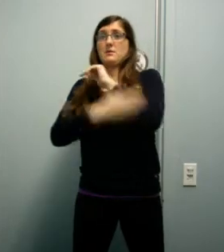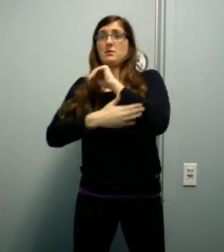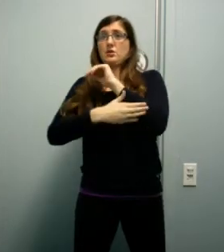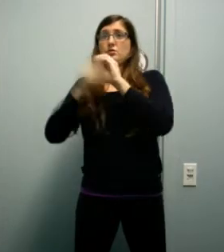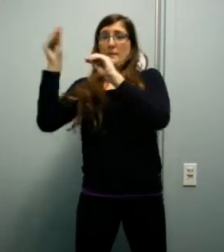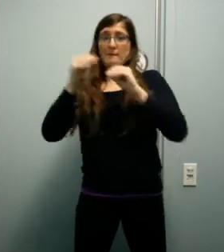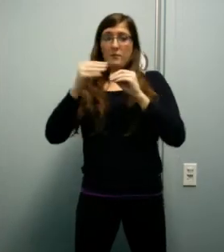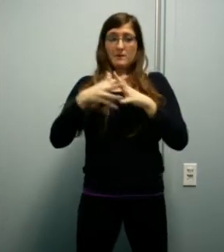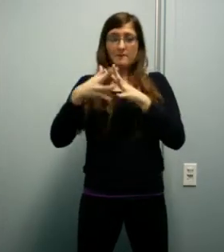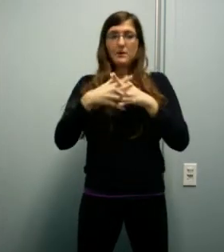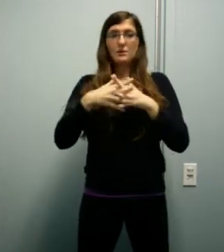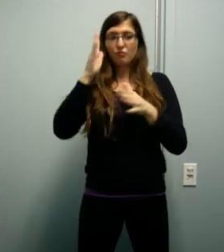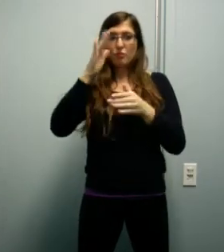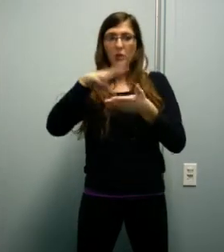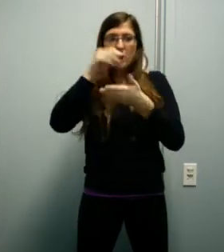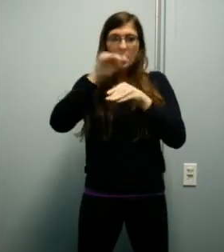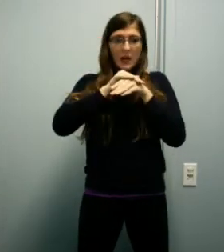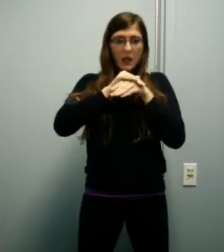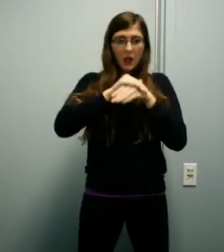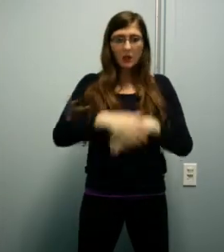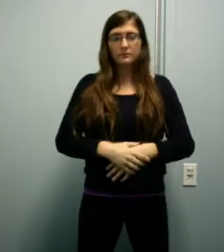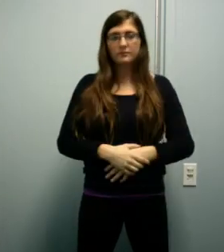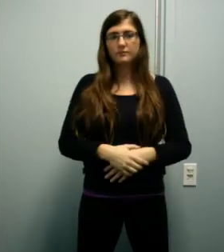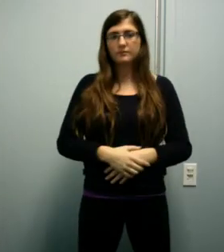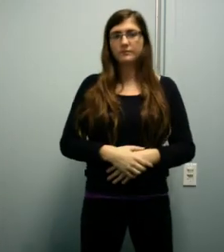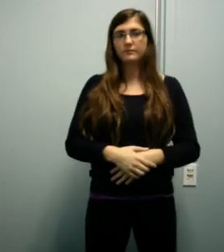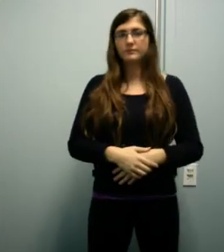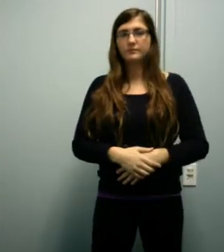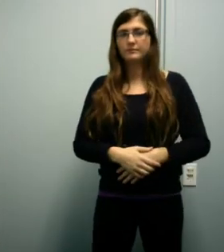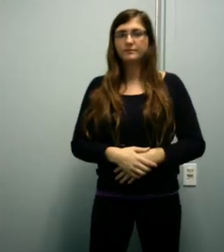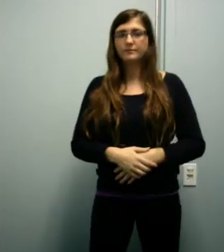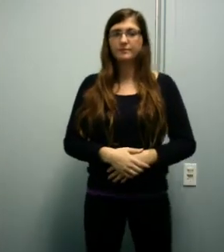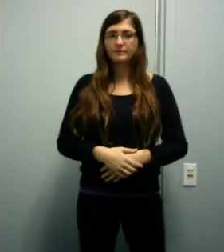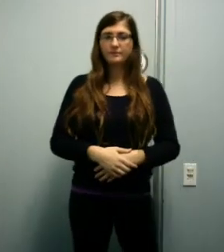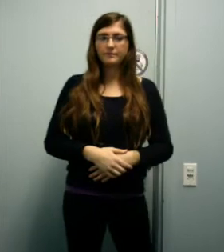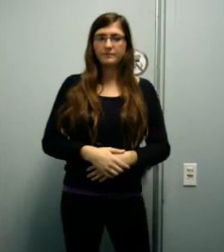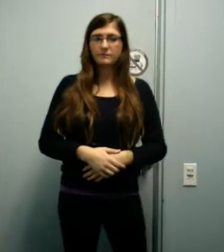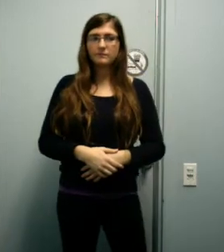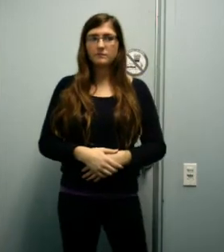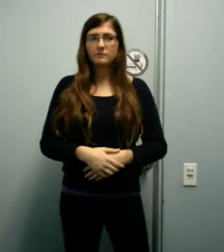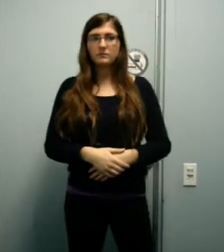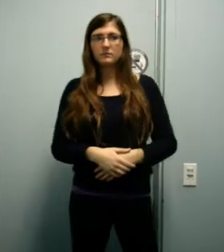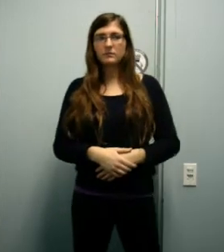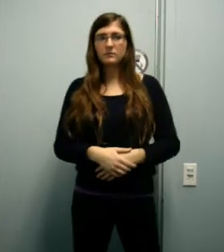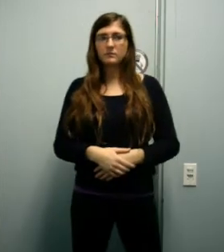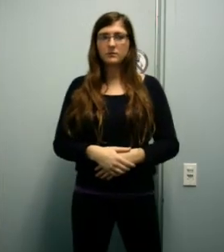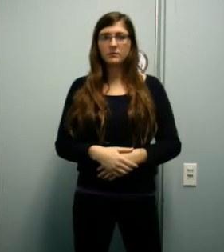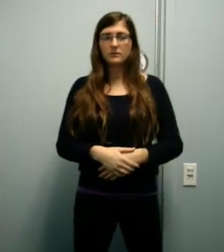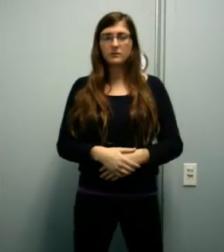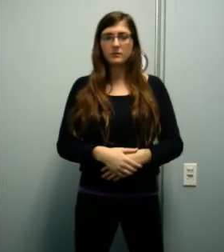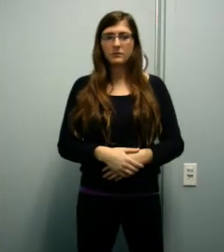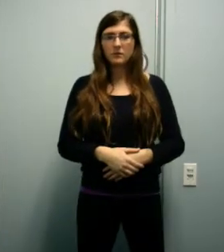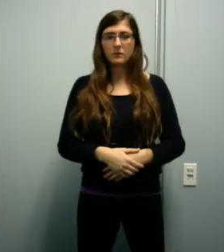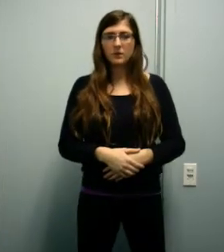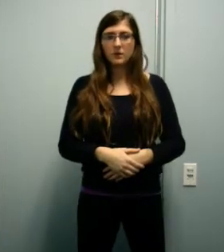Sometimes the fallacy is that Berlitz only teaches foreign languages, but in fact, English is the language we're teaching the most of to those individuals coming into